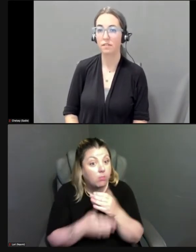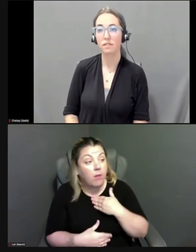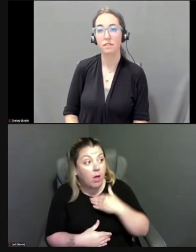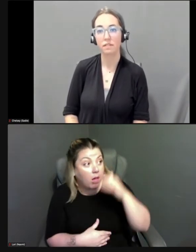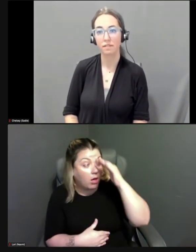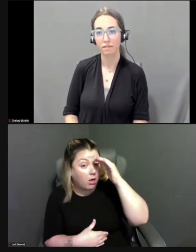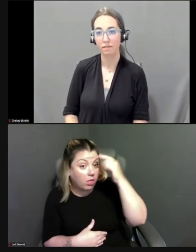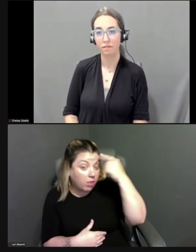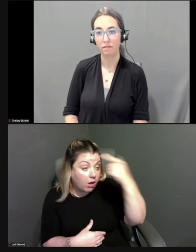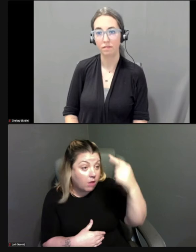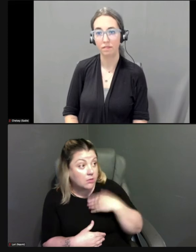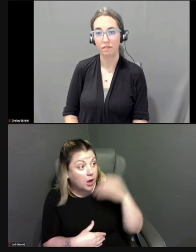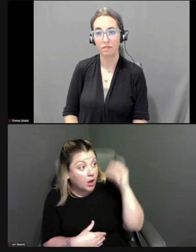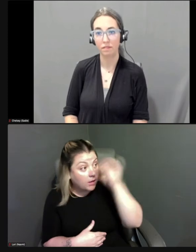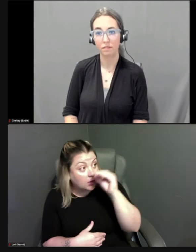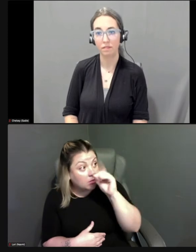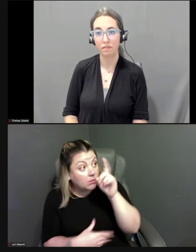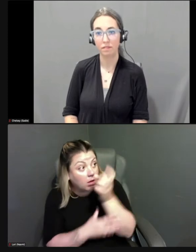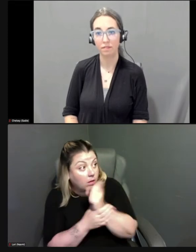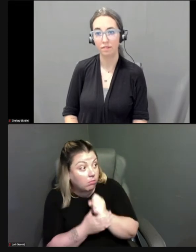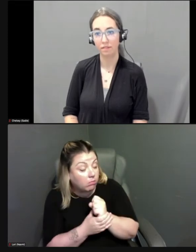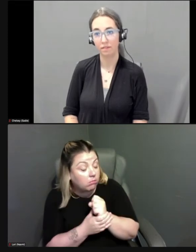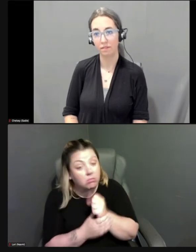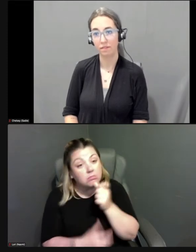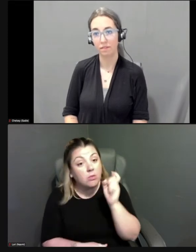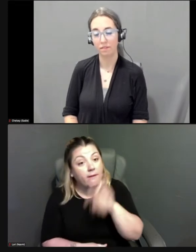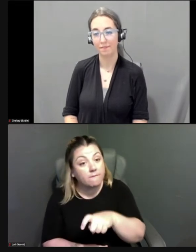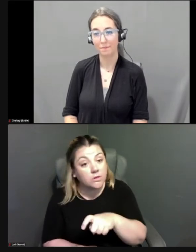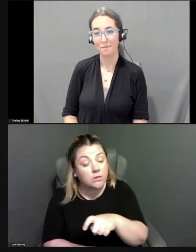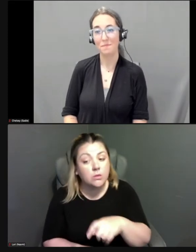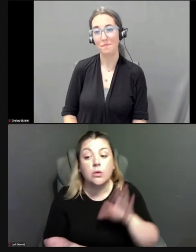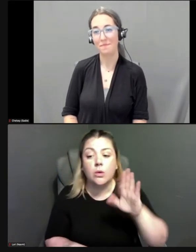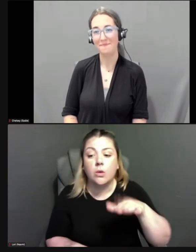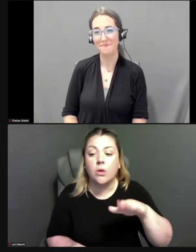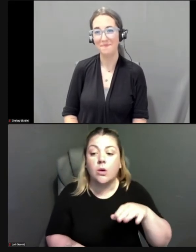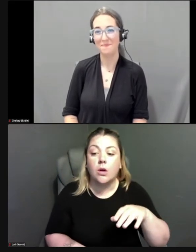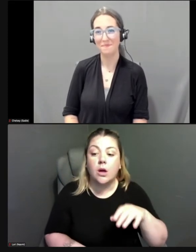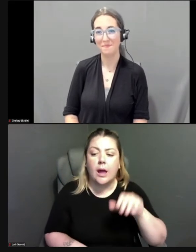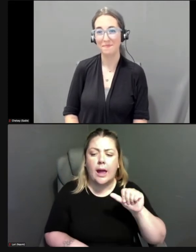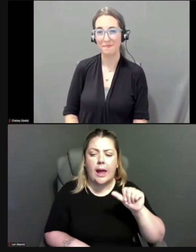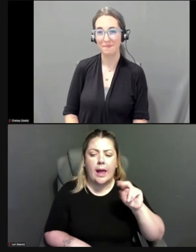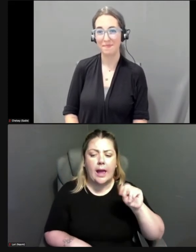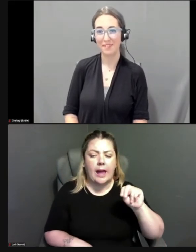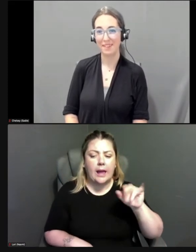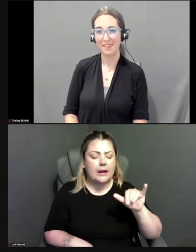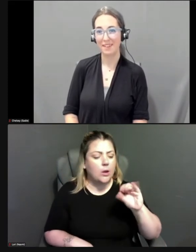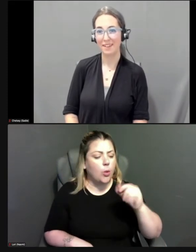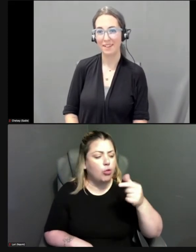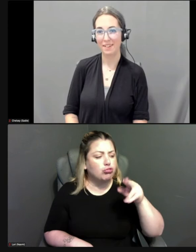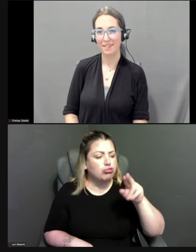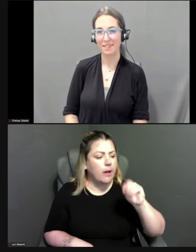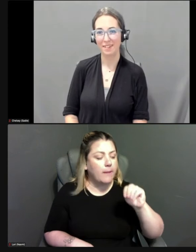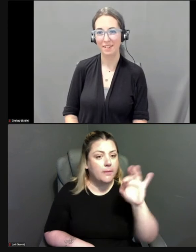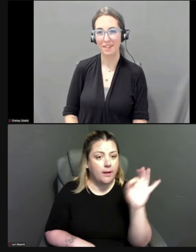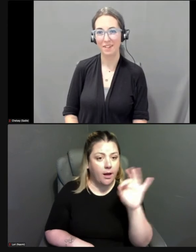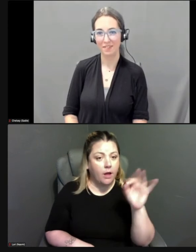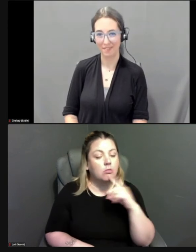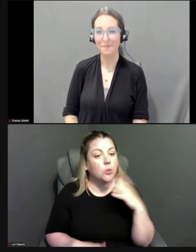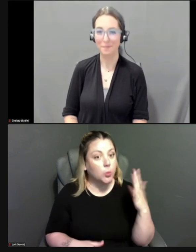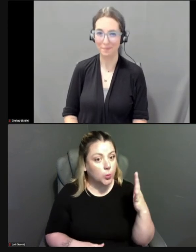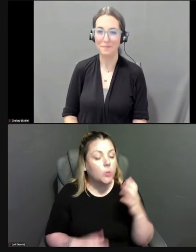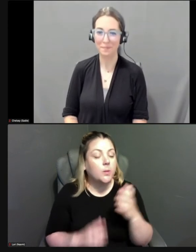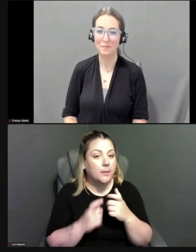anymore, which, by the way, for an Enneagram 9 is like a big deal. Not trying to like quiet and censor